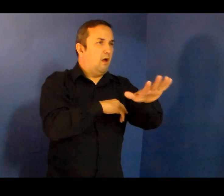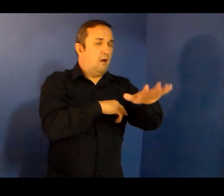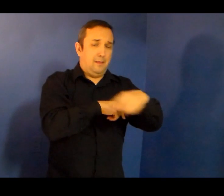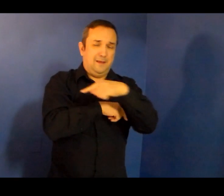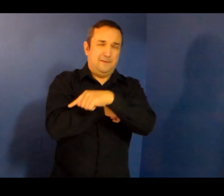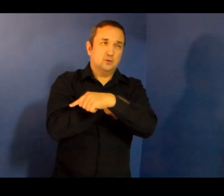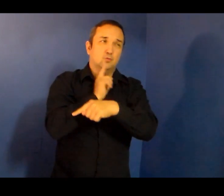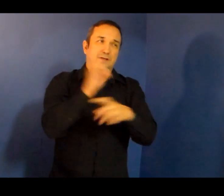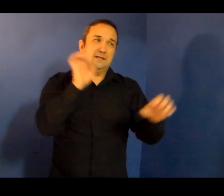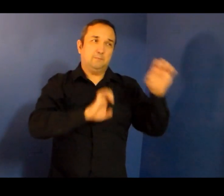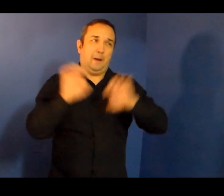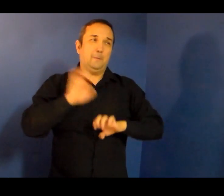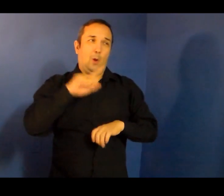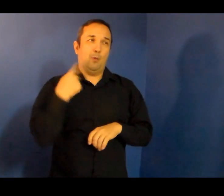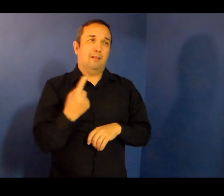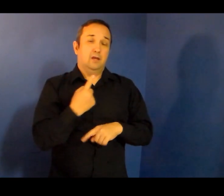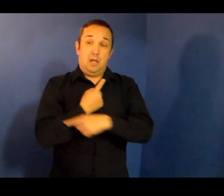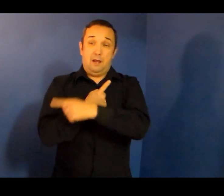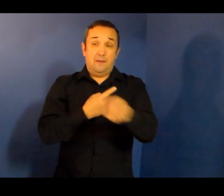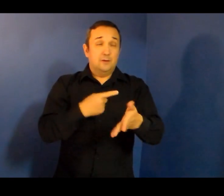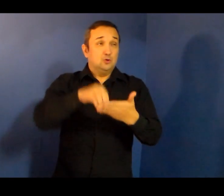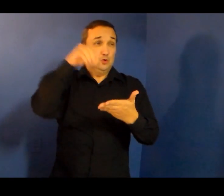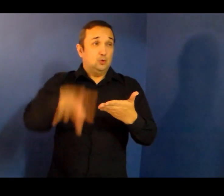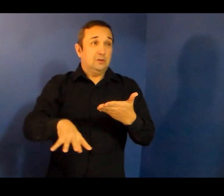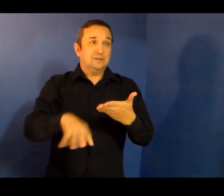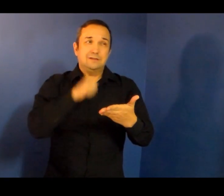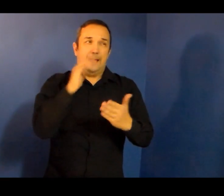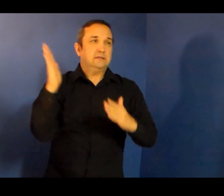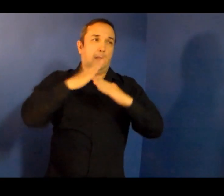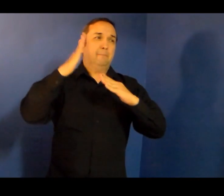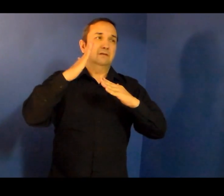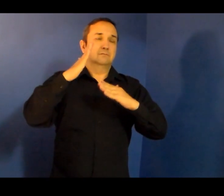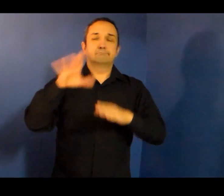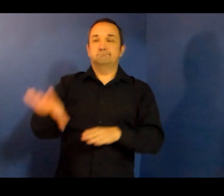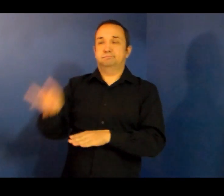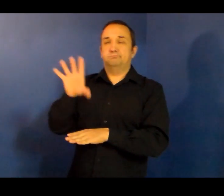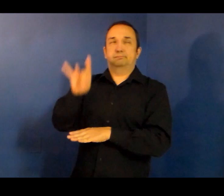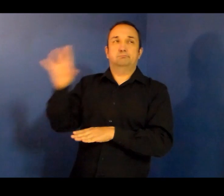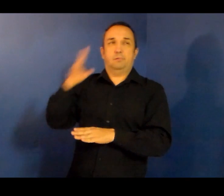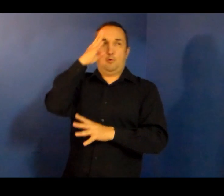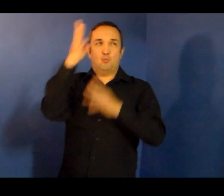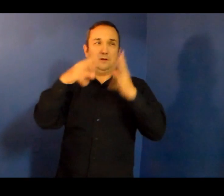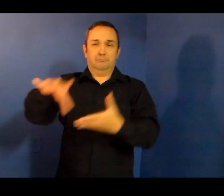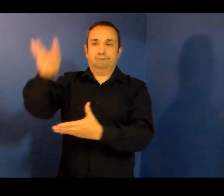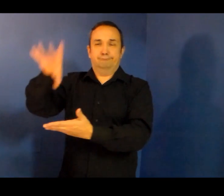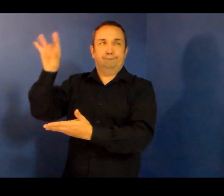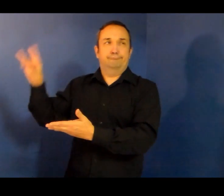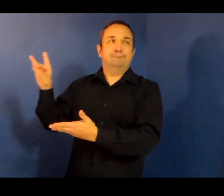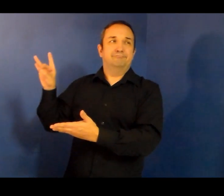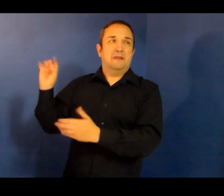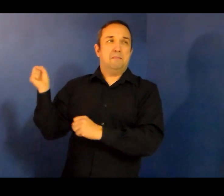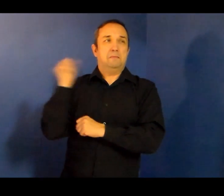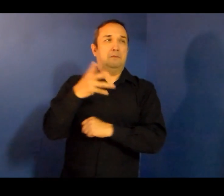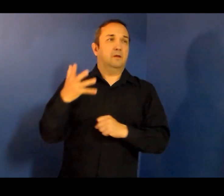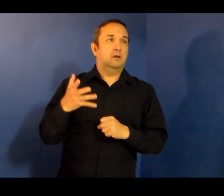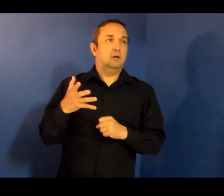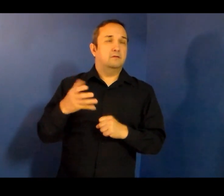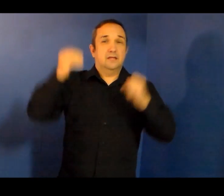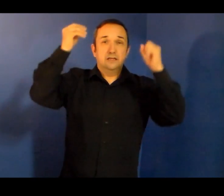an experiment and that the students had actually been selected at random. Well, the teachers were amazed, and they